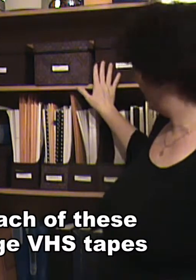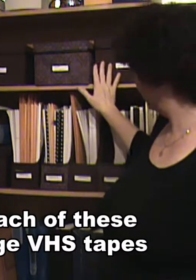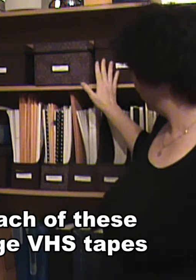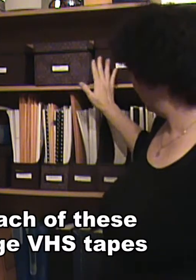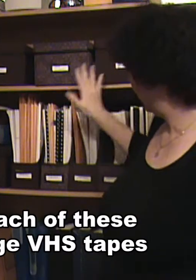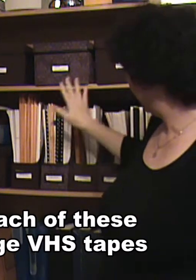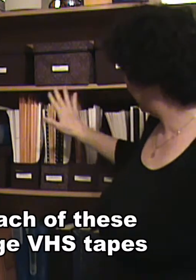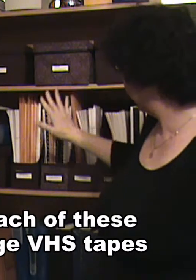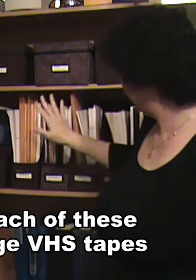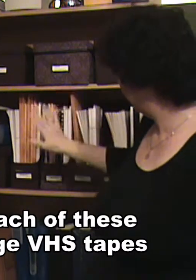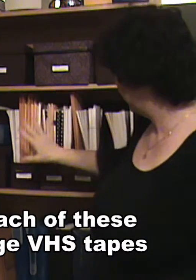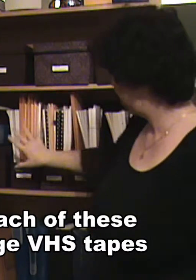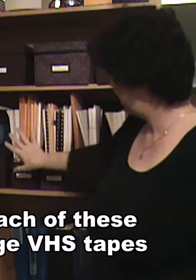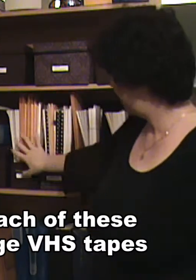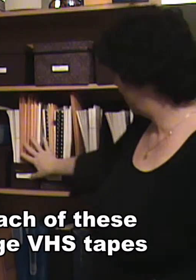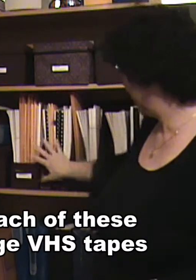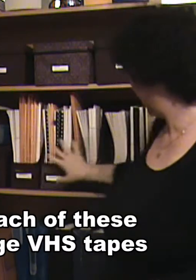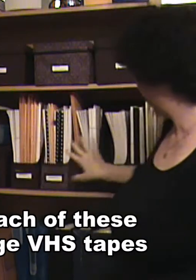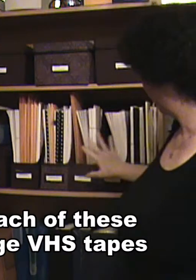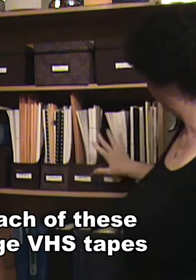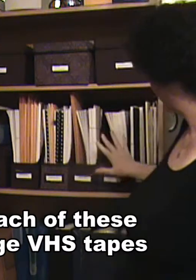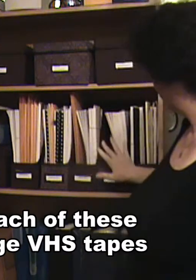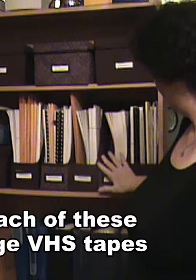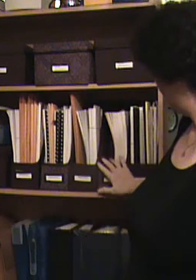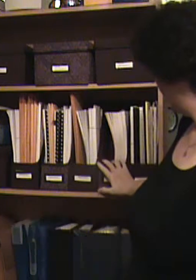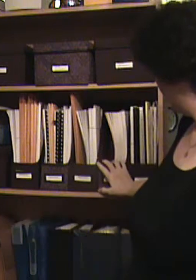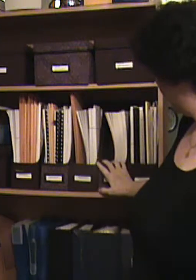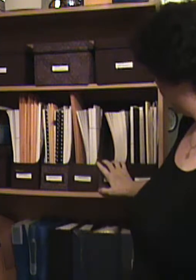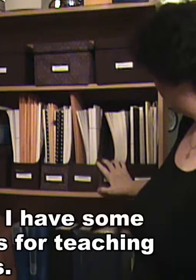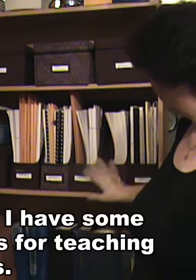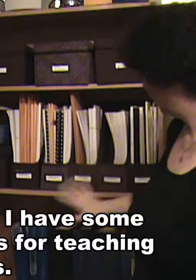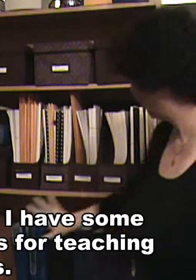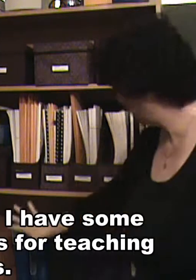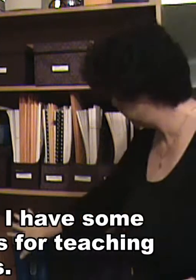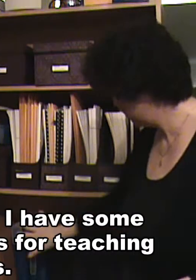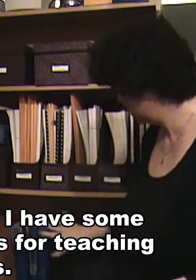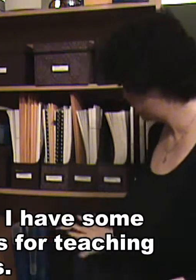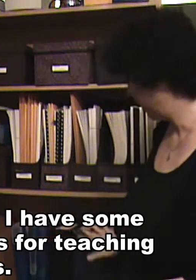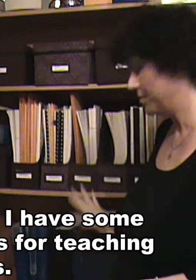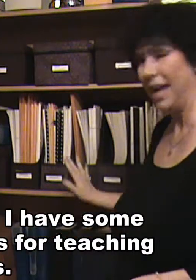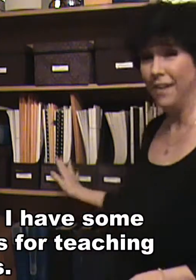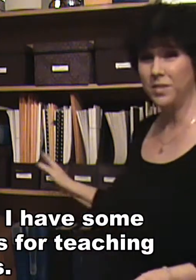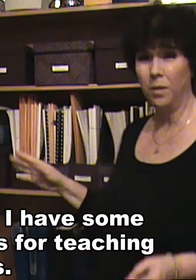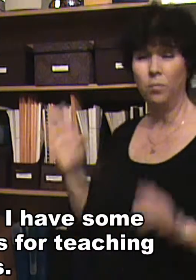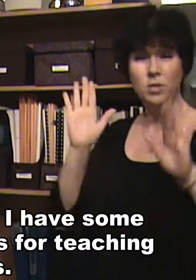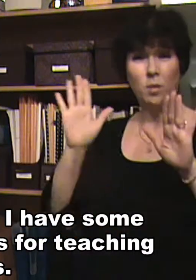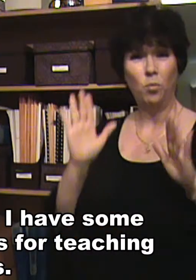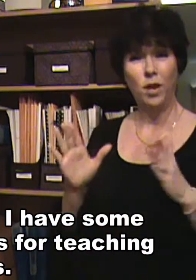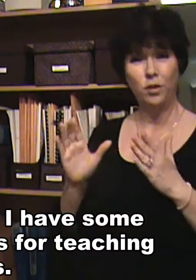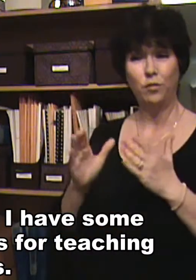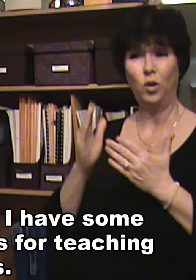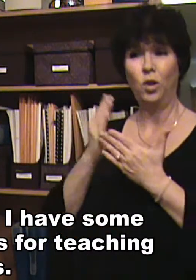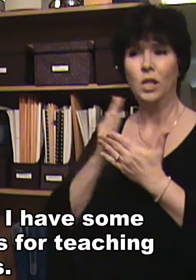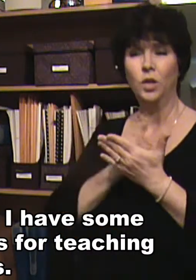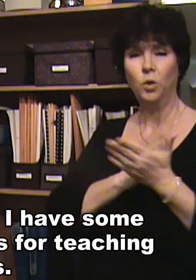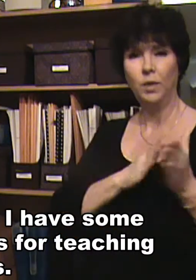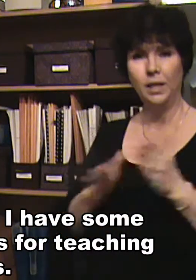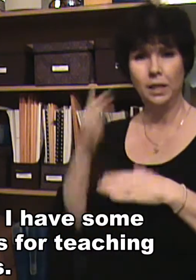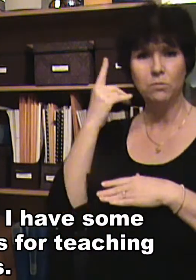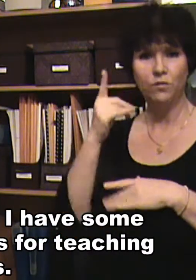them. Then here I have, on these two shelves, I have some wonderful curriculums